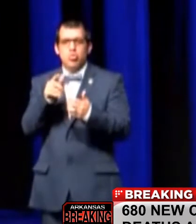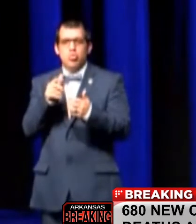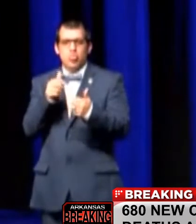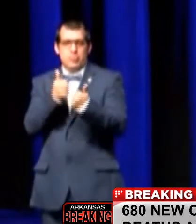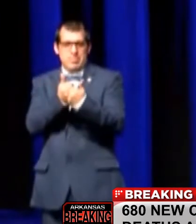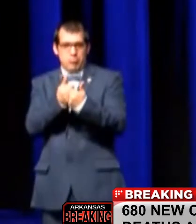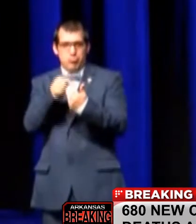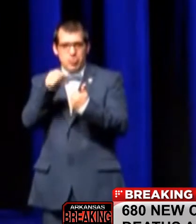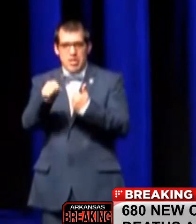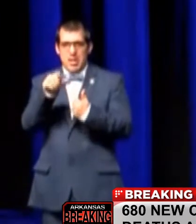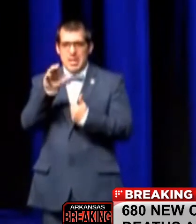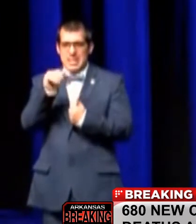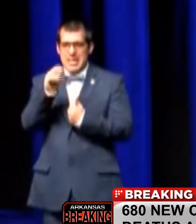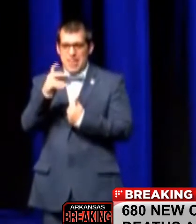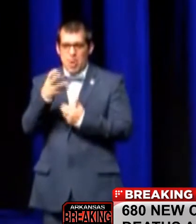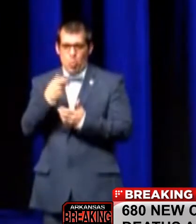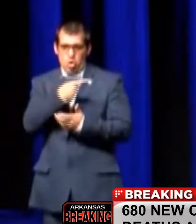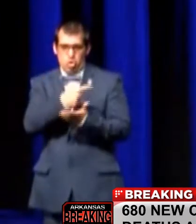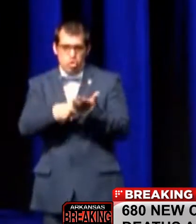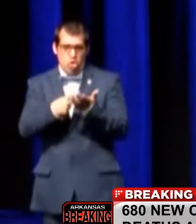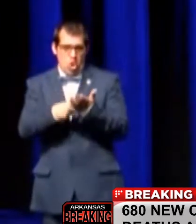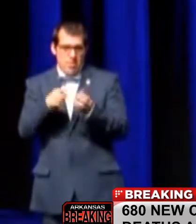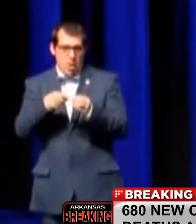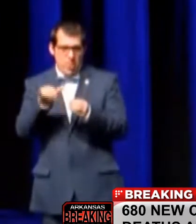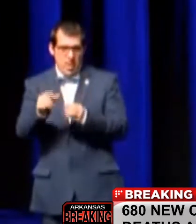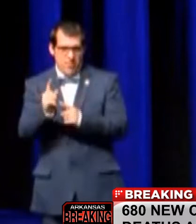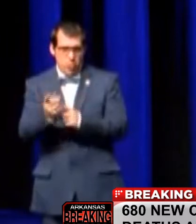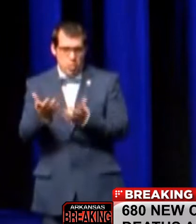and I wanted her to talk about it for a moment.